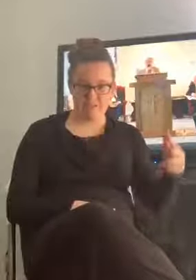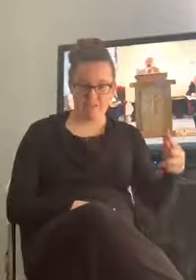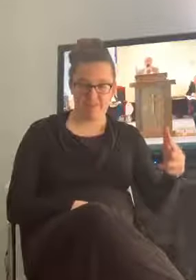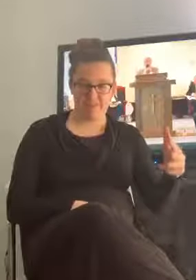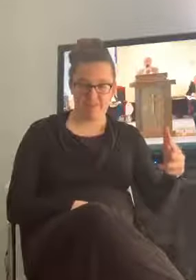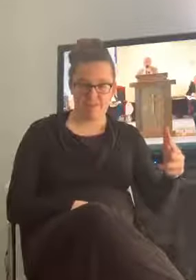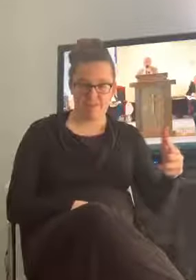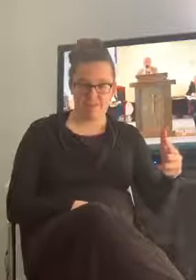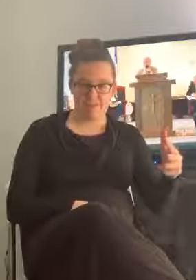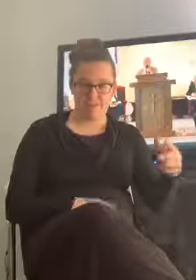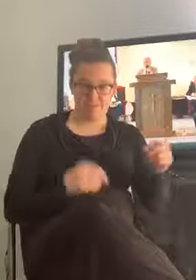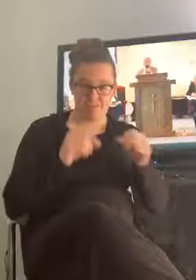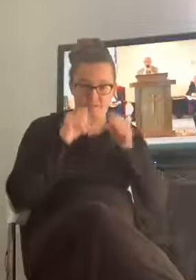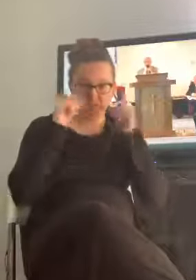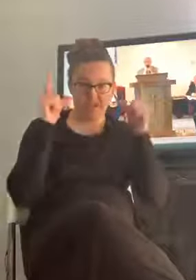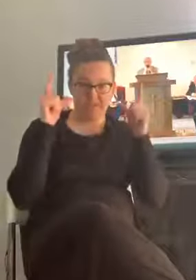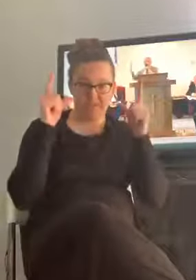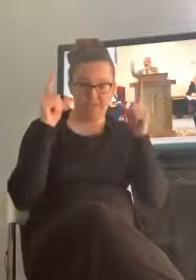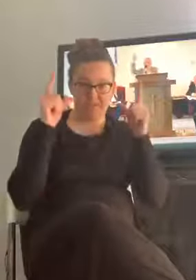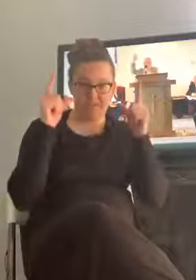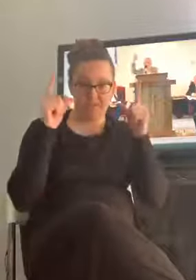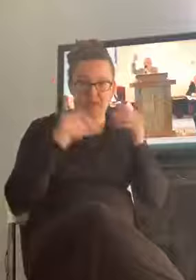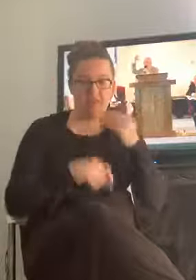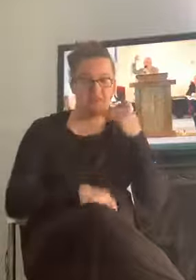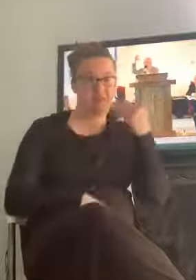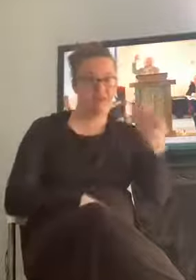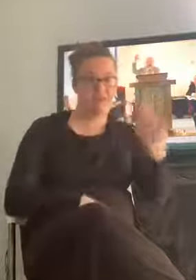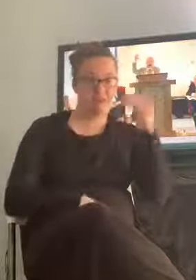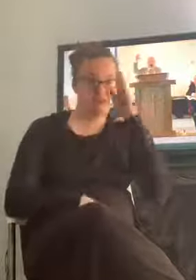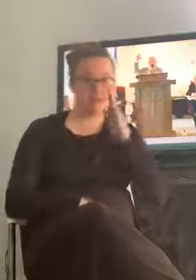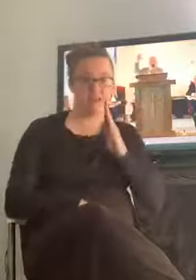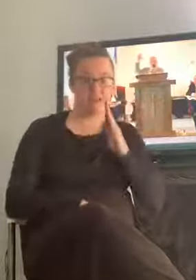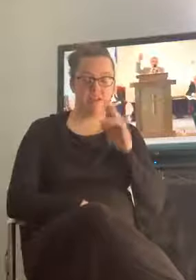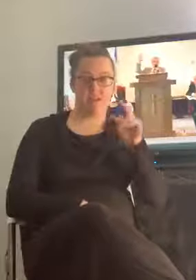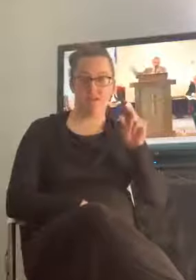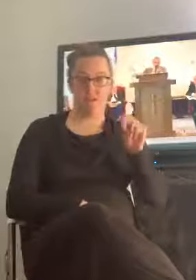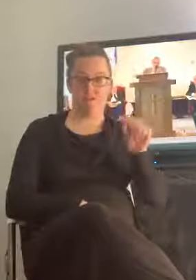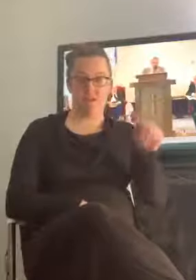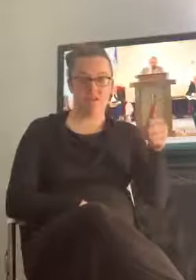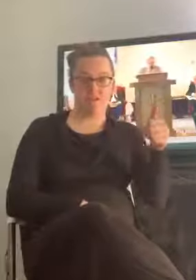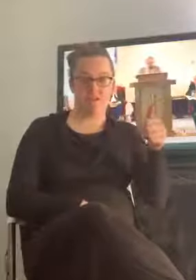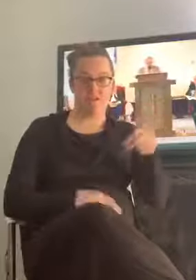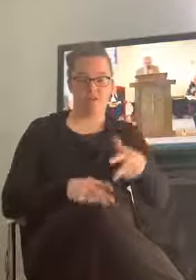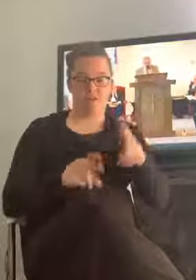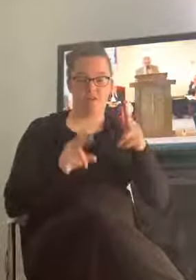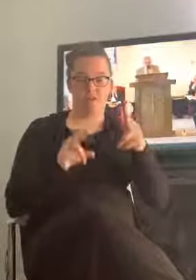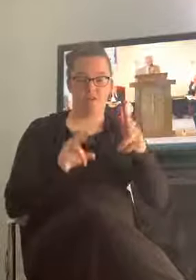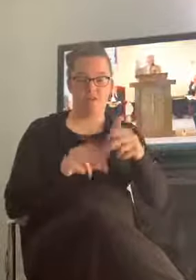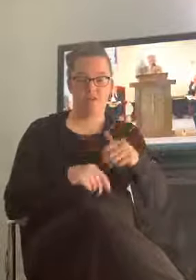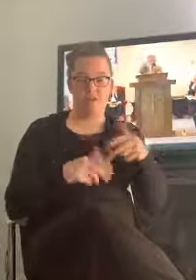to wake and thank God that there was not a vehicle coming the other way.